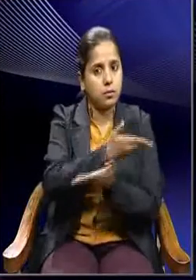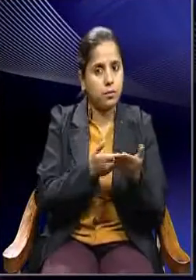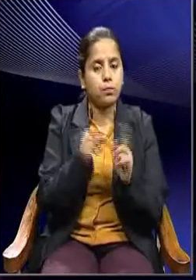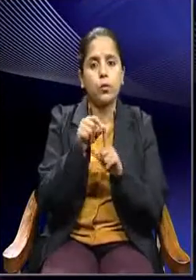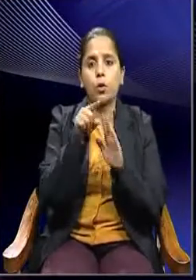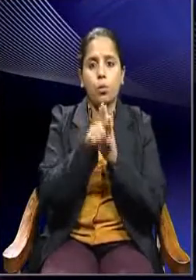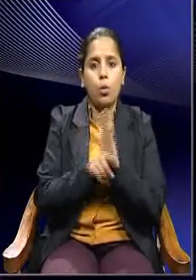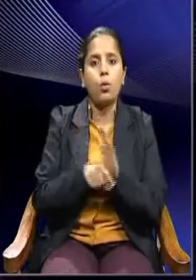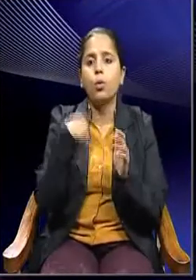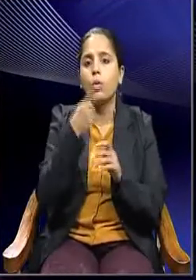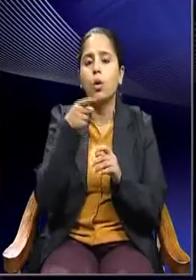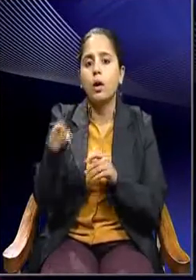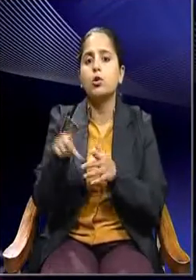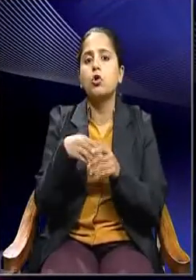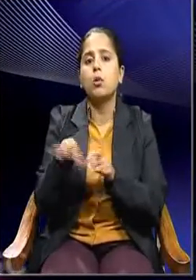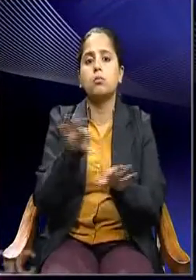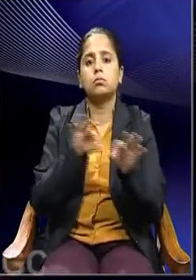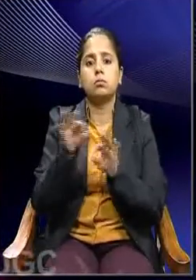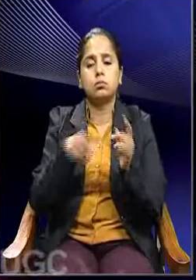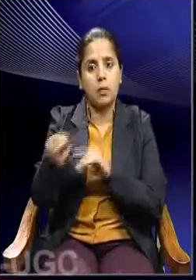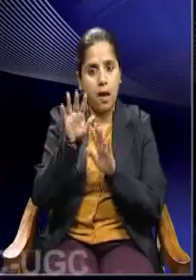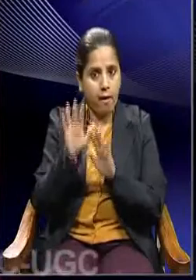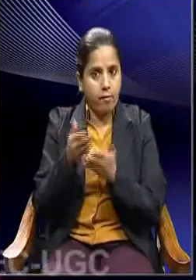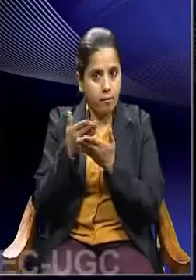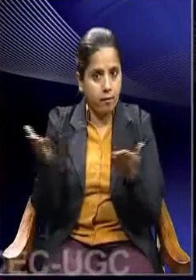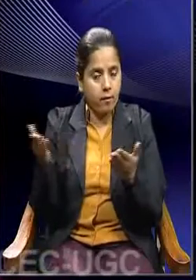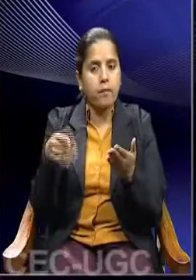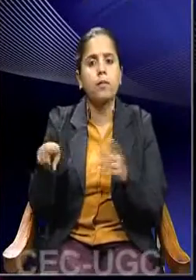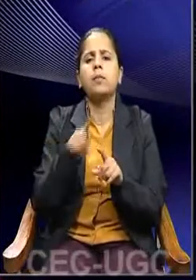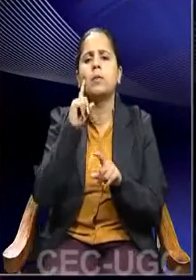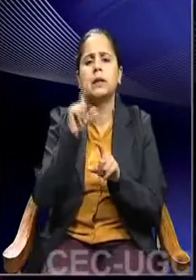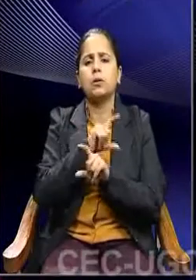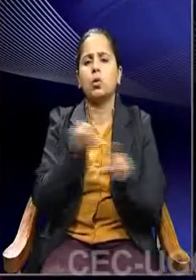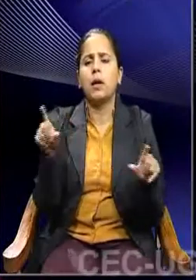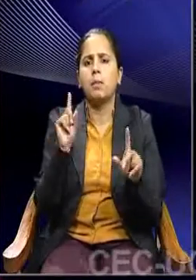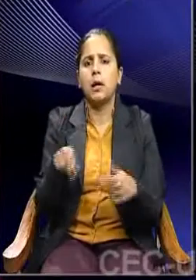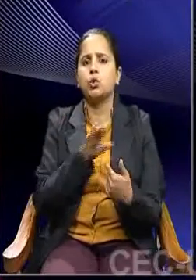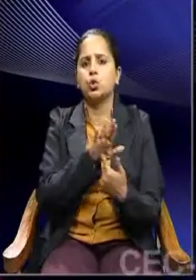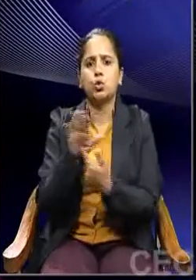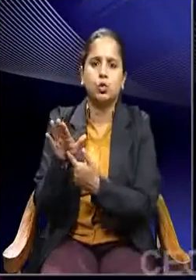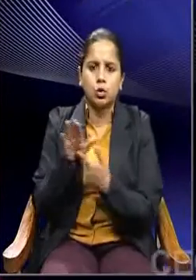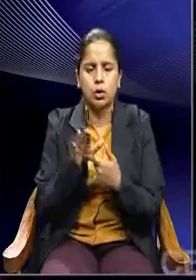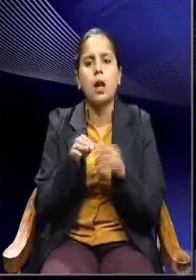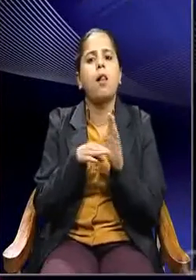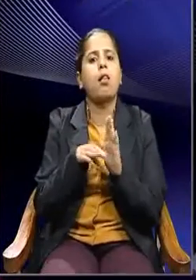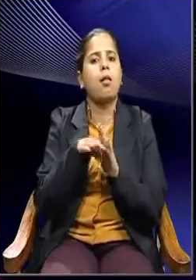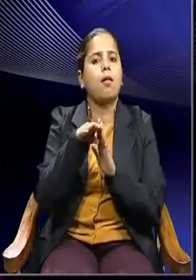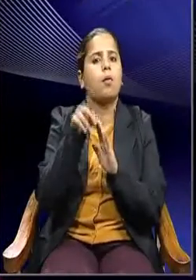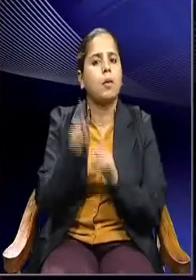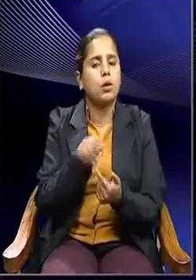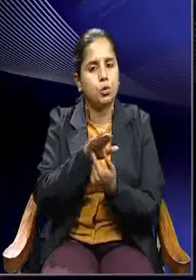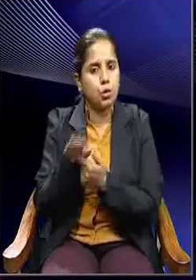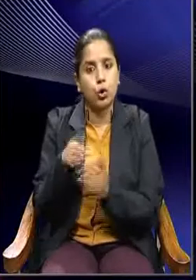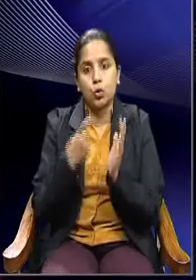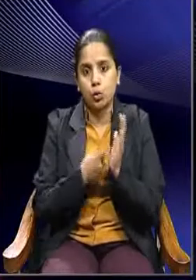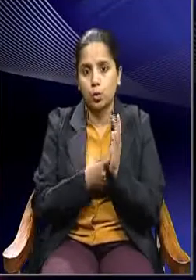policy governing recruitment into employment should be clearly defined at the appropriate level. Rules